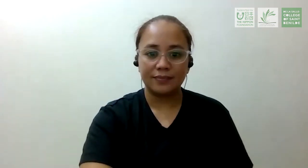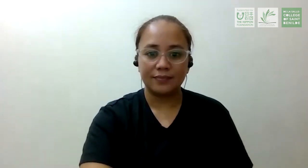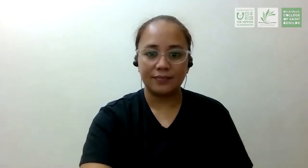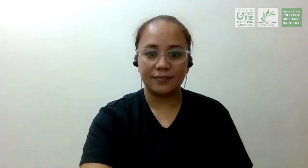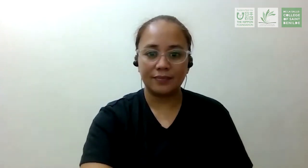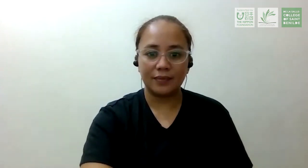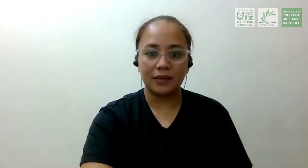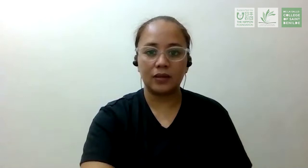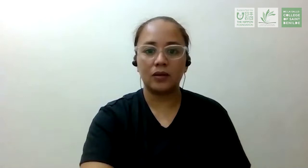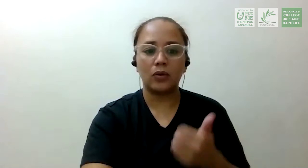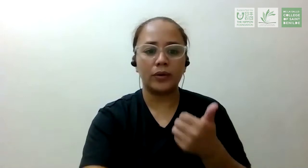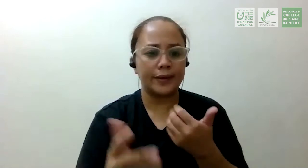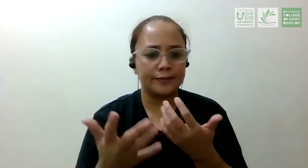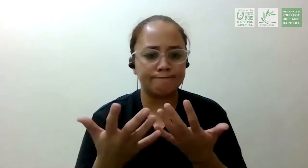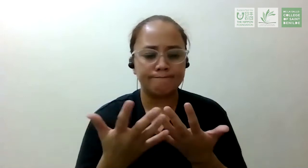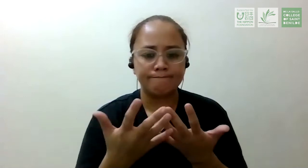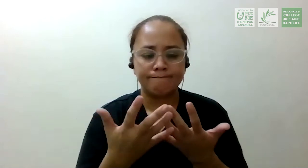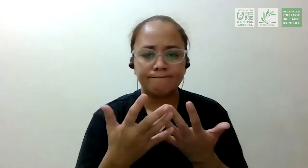Okay, that's